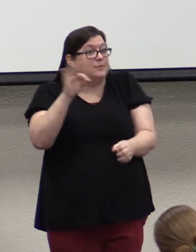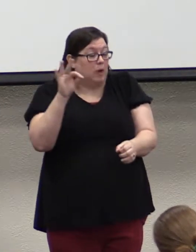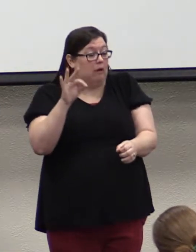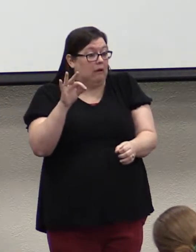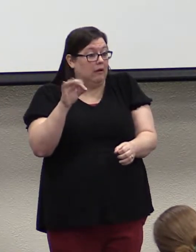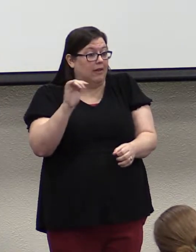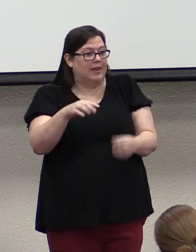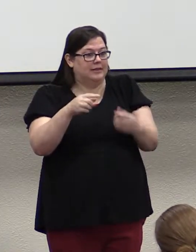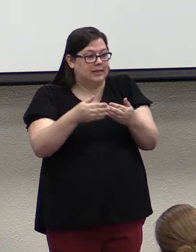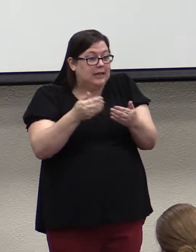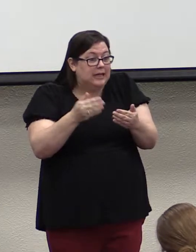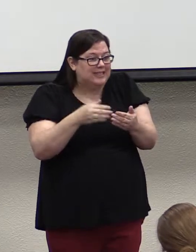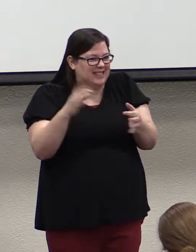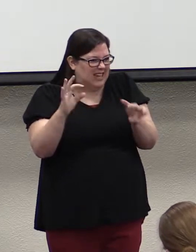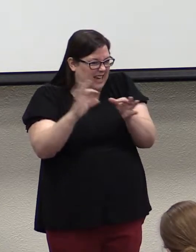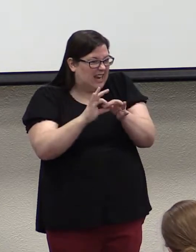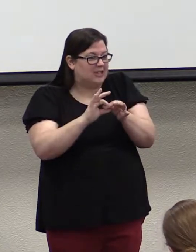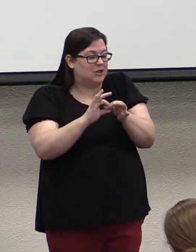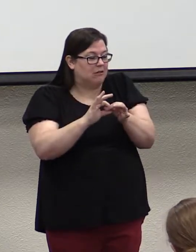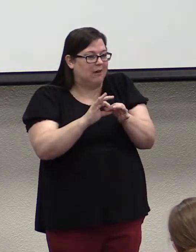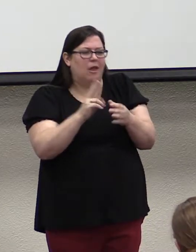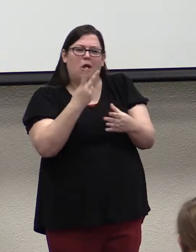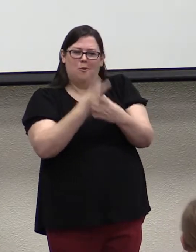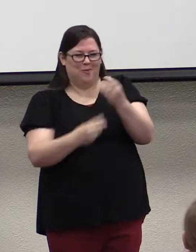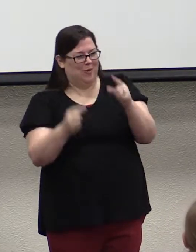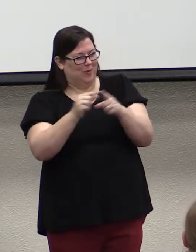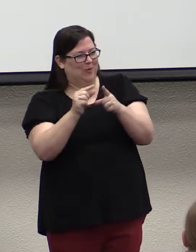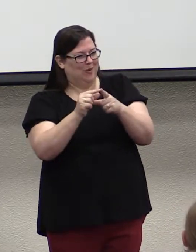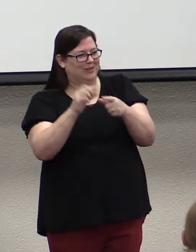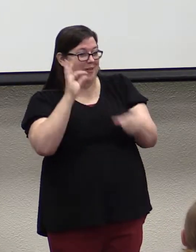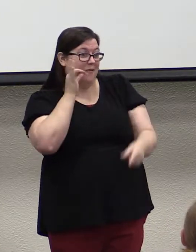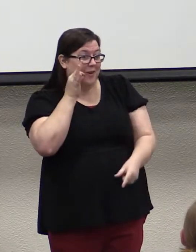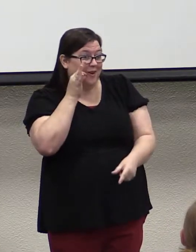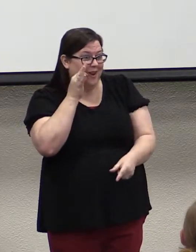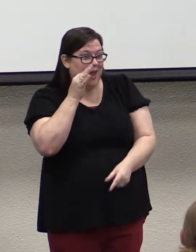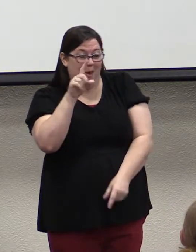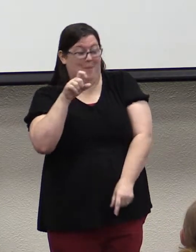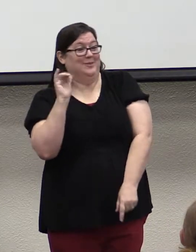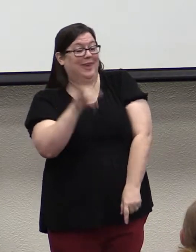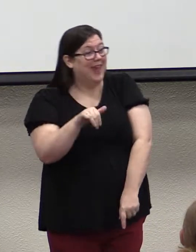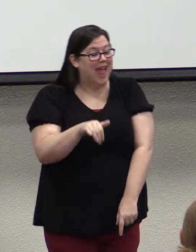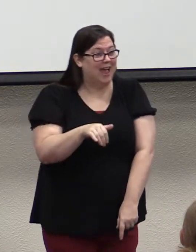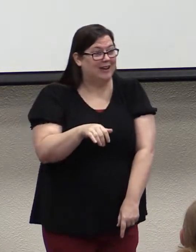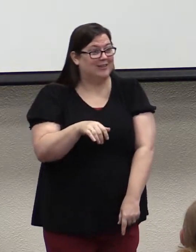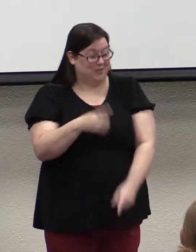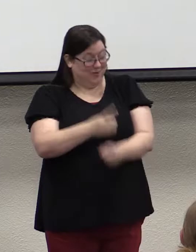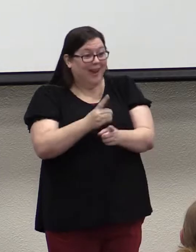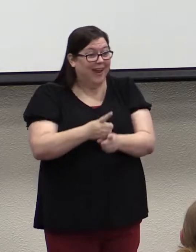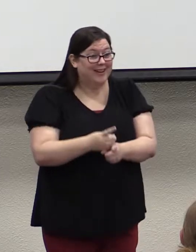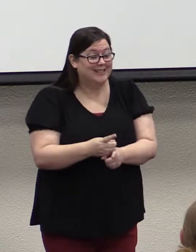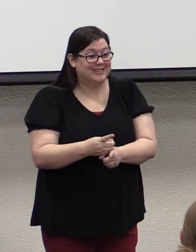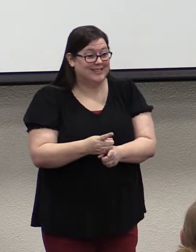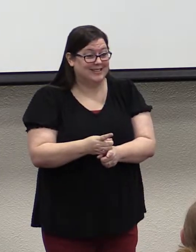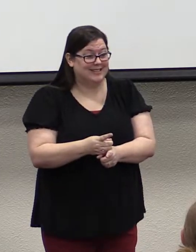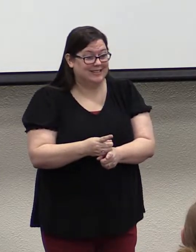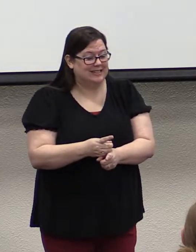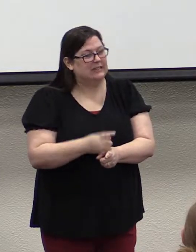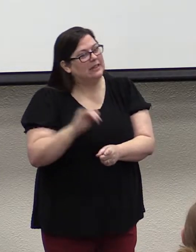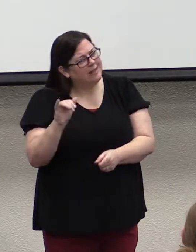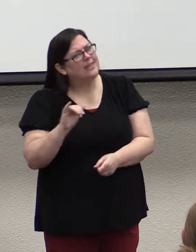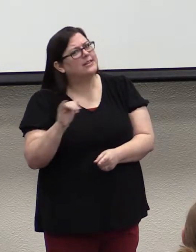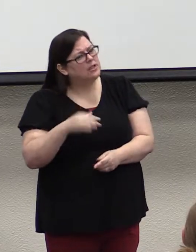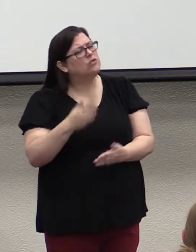They're both called fruit, so yeah, it must be that, right? Because it says right there, that's fruit. I think that's also part